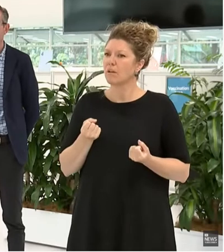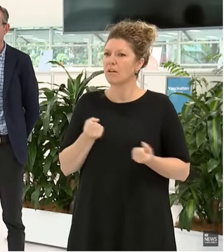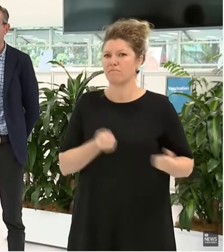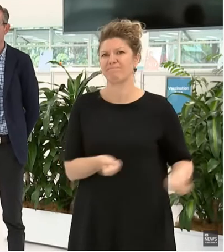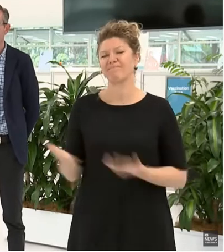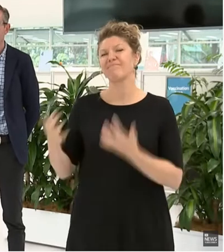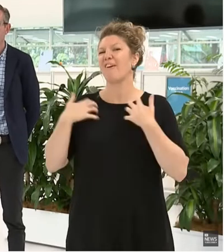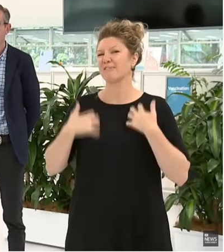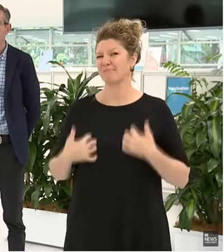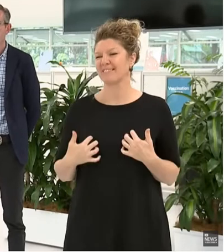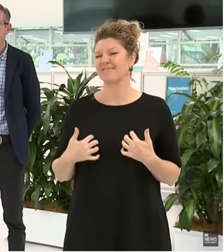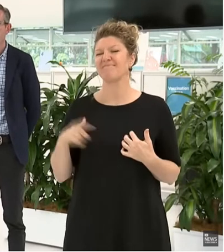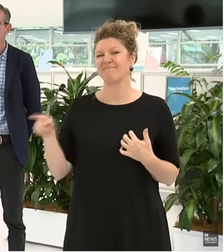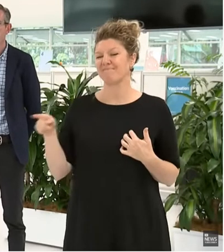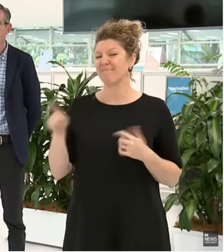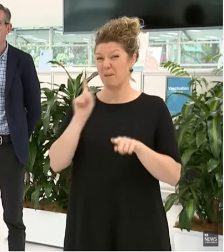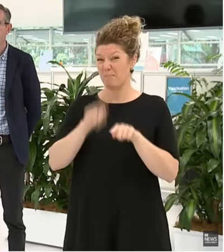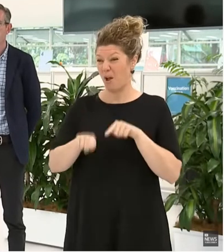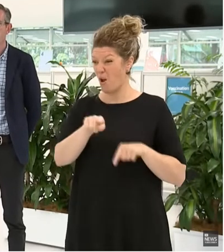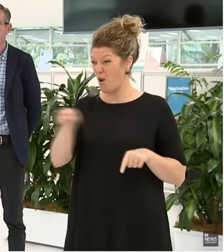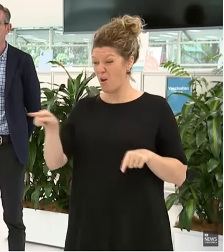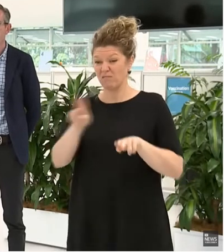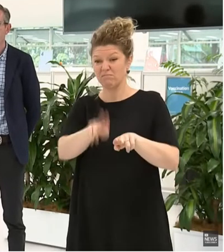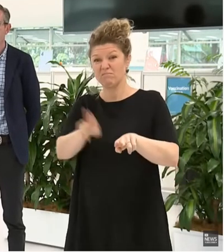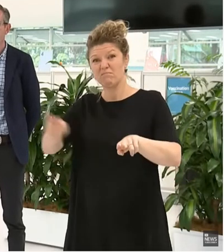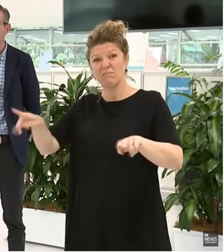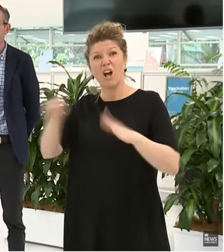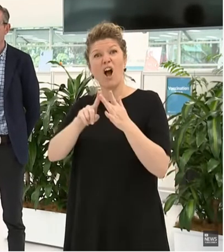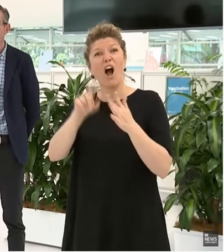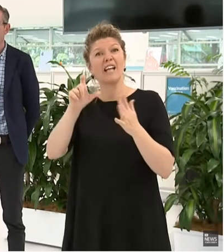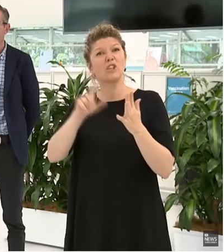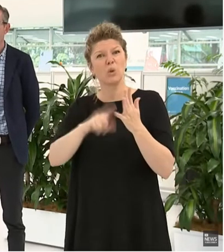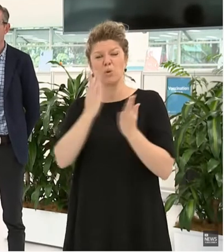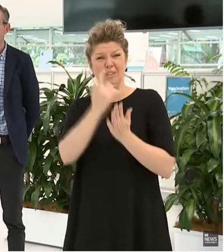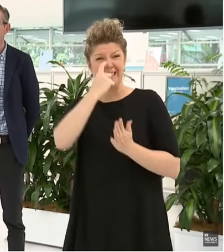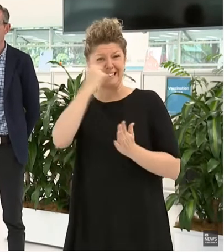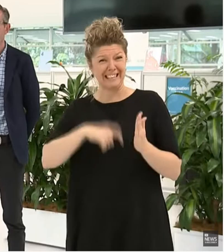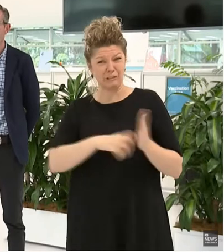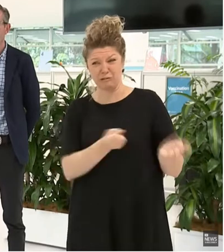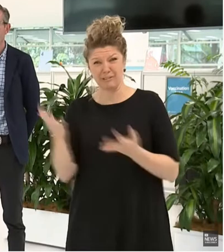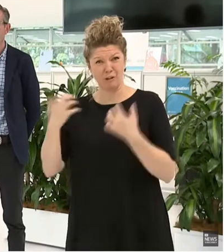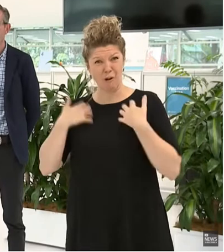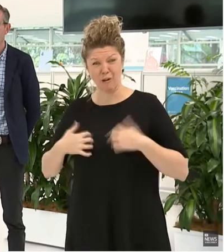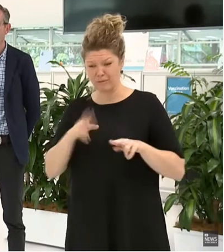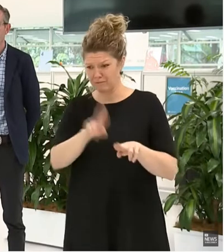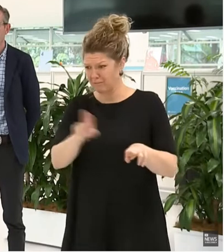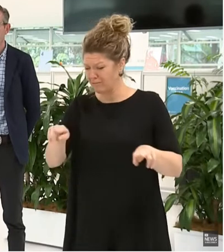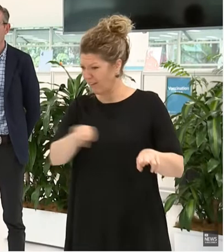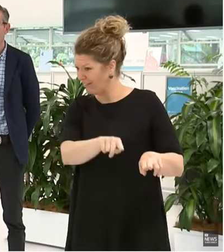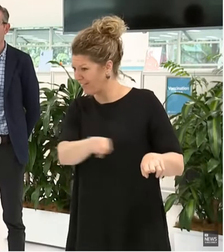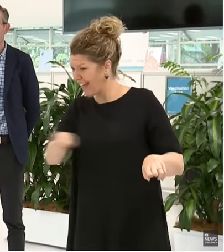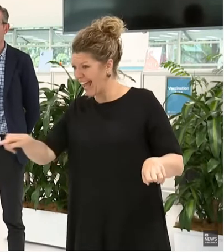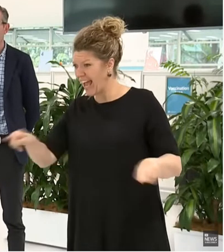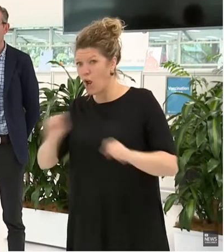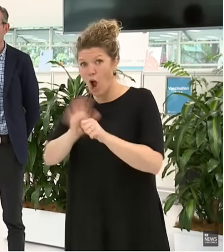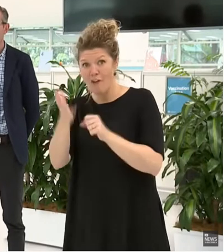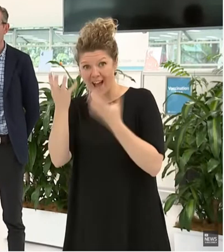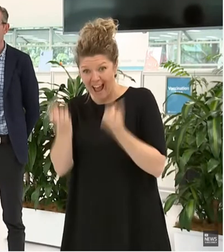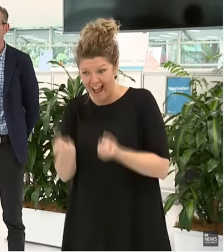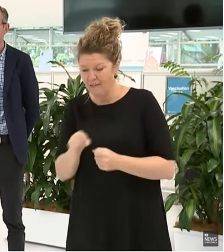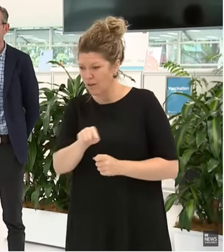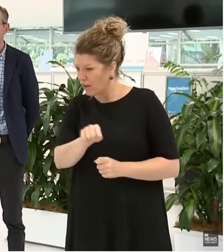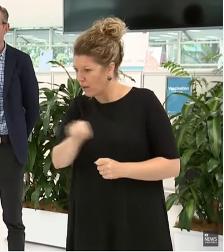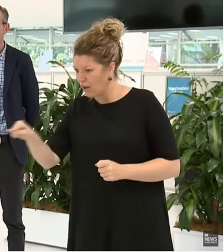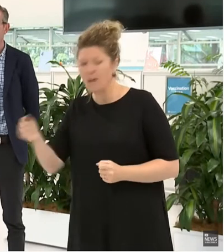care in New South Wales and requiring health staff to be looking after them, putting them at risk also, are people